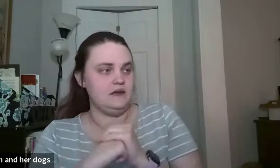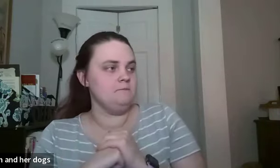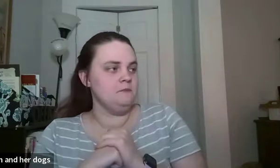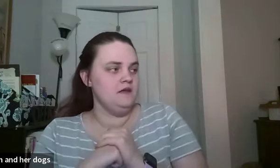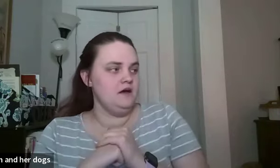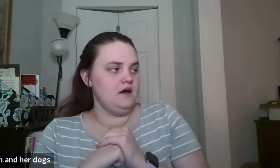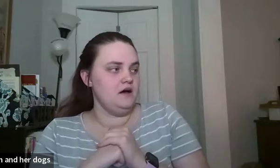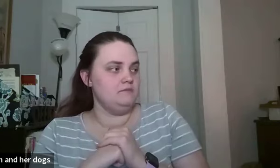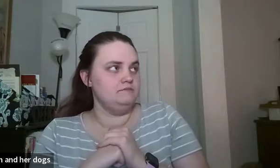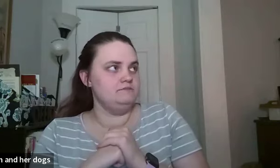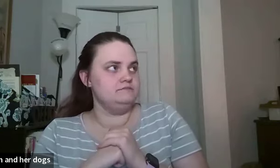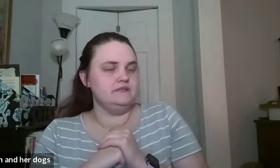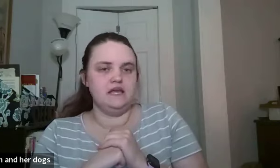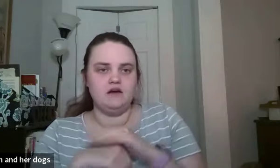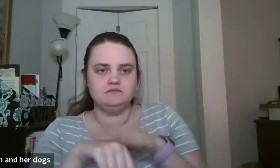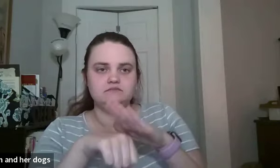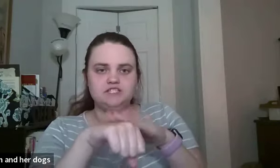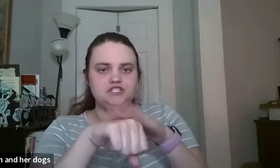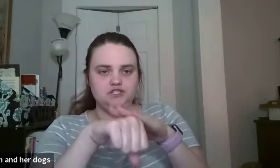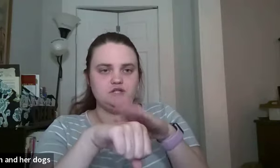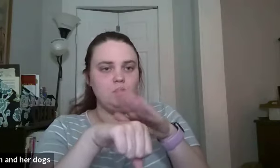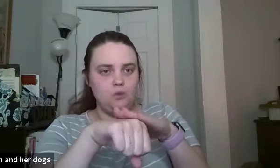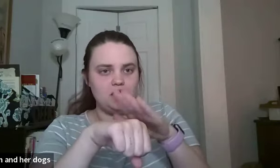thing. Yeah, that's just your general warning.